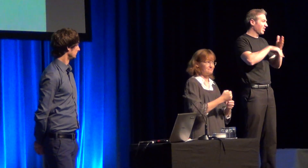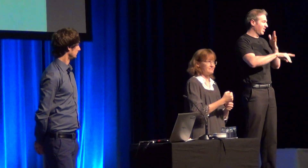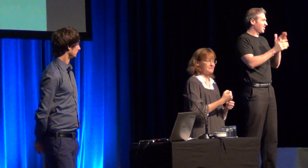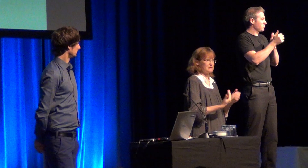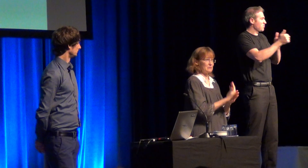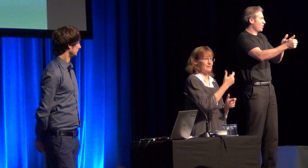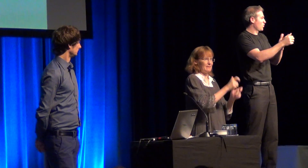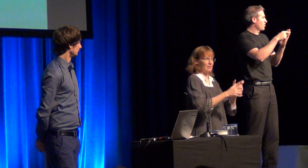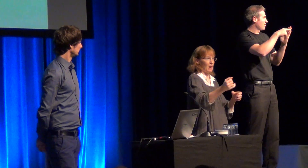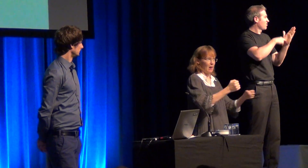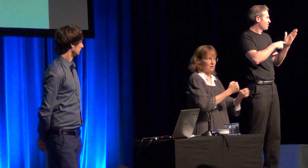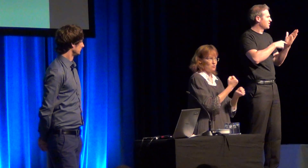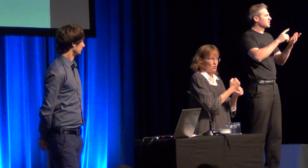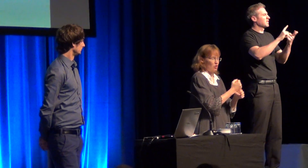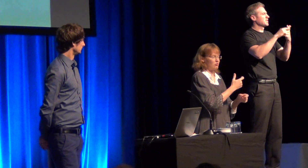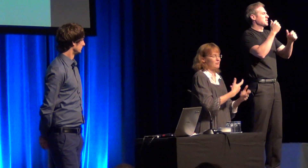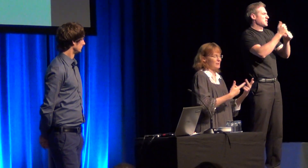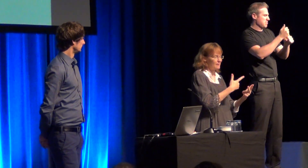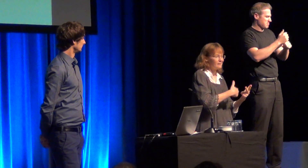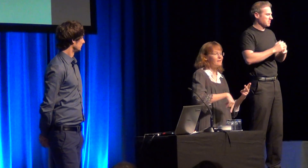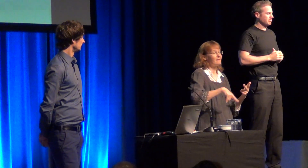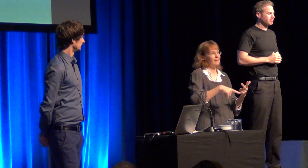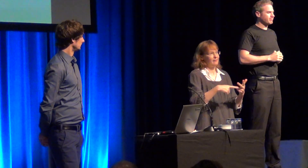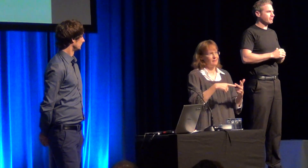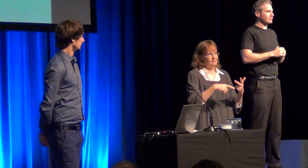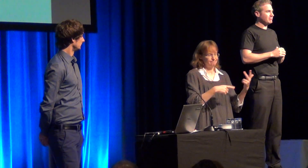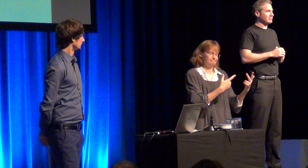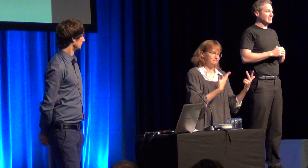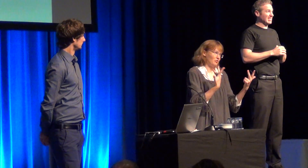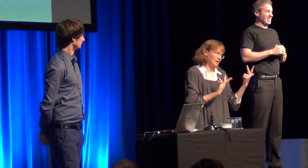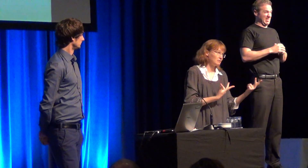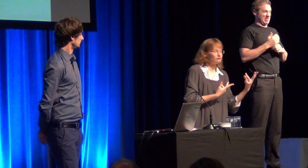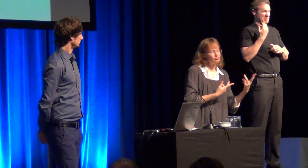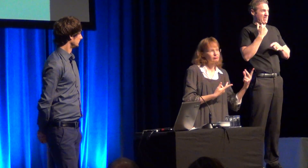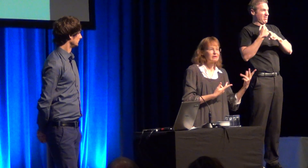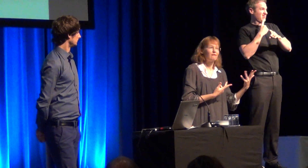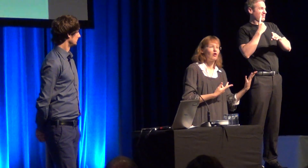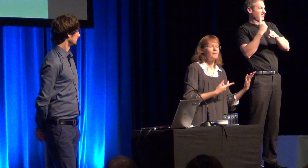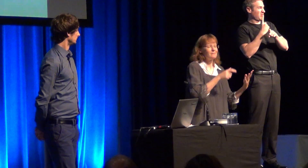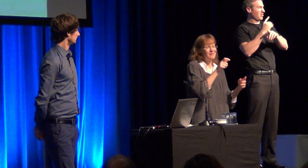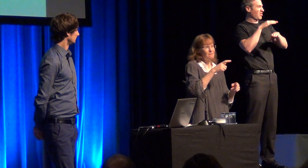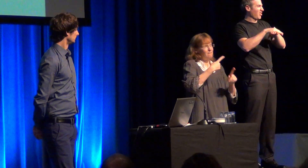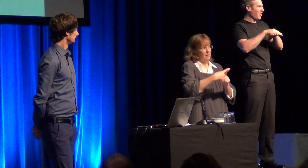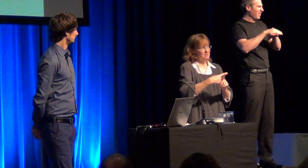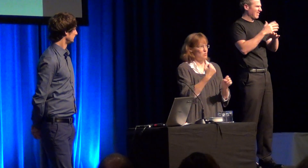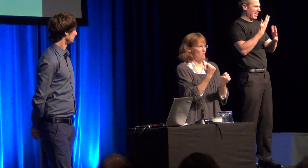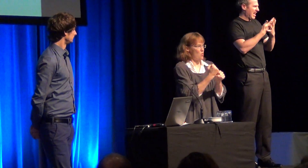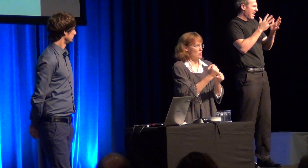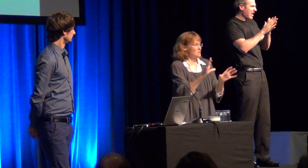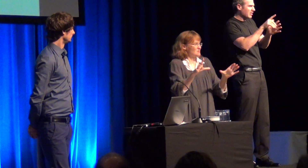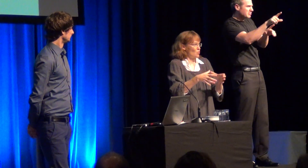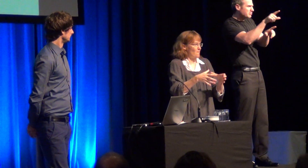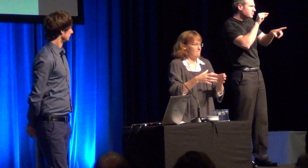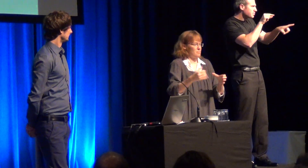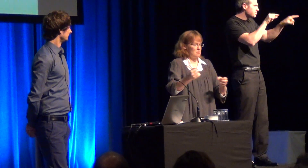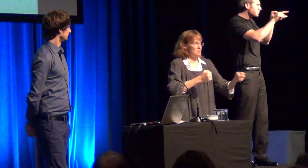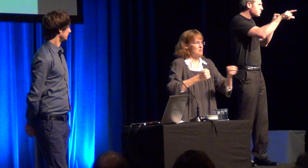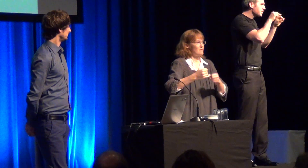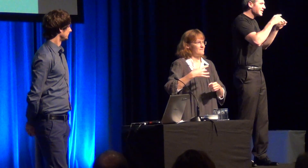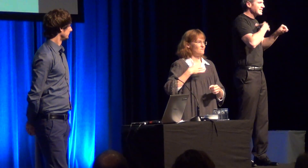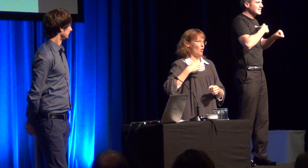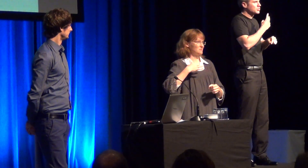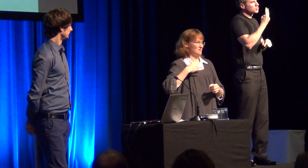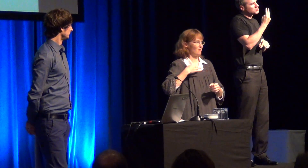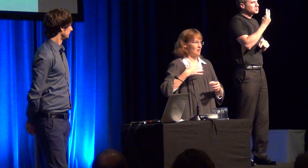example, just what we saw about how to select, for example, 2, 3 or 4 people to be involved in a